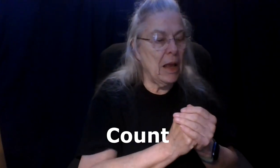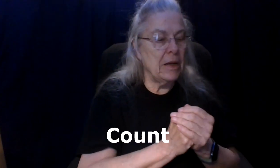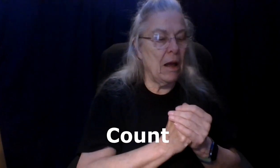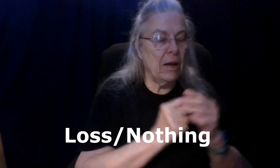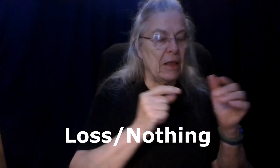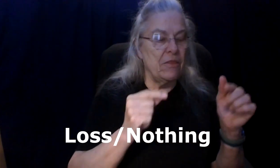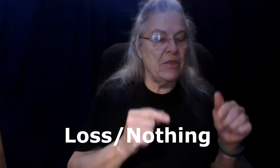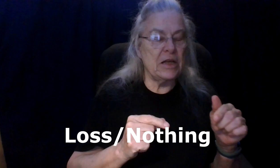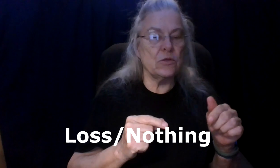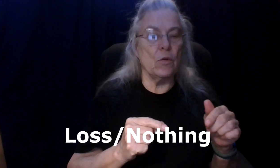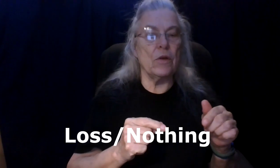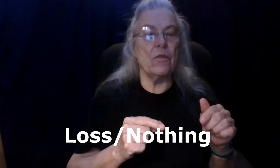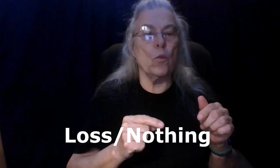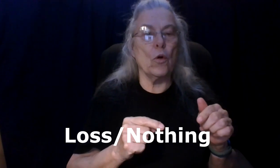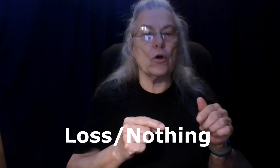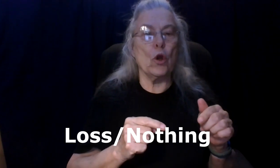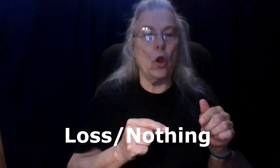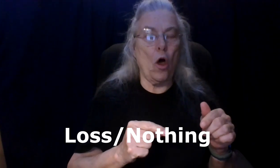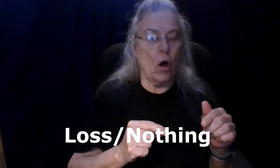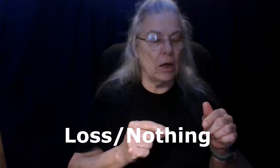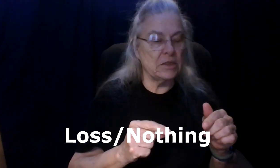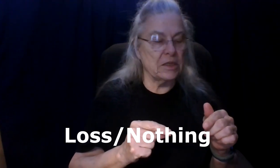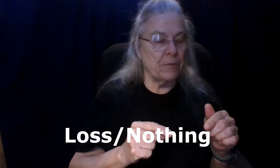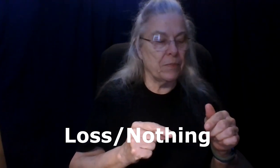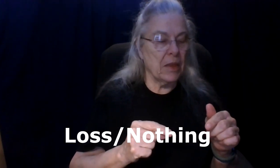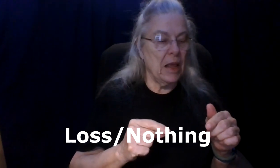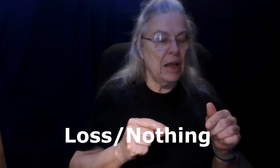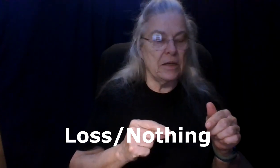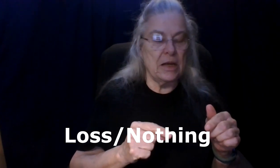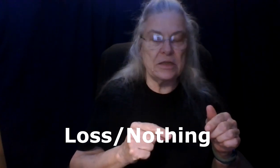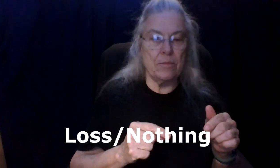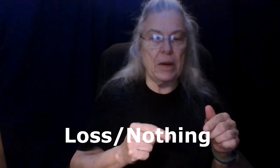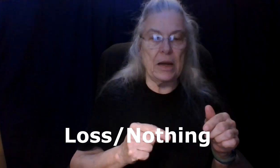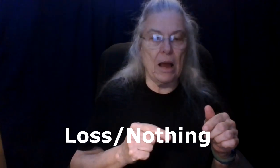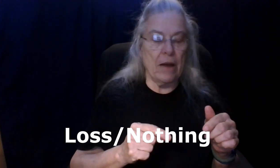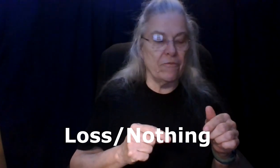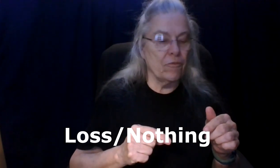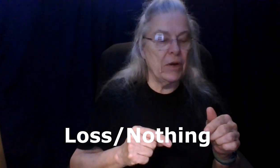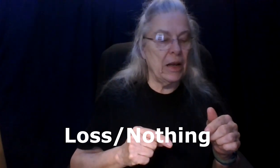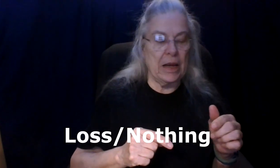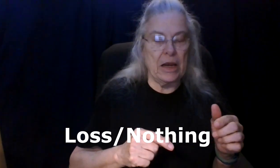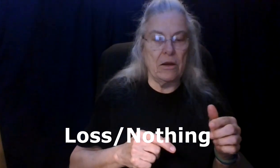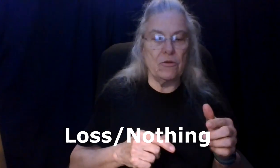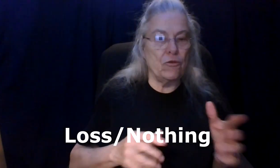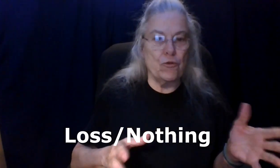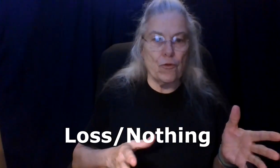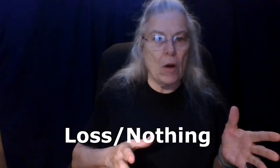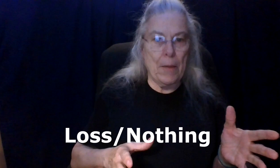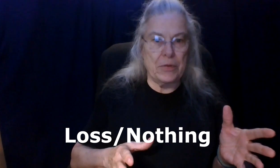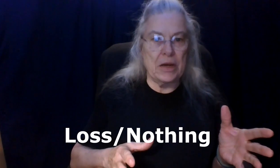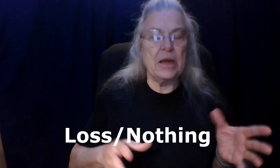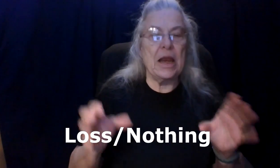Now, in this one, the word lost doesn't mean I've really dropped it. It just